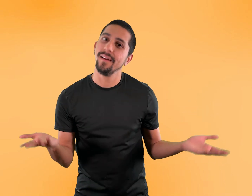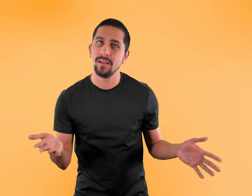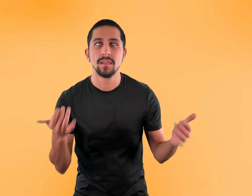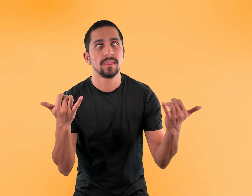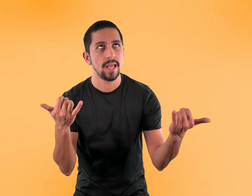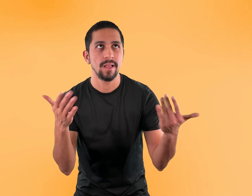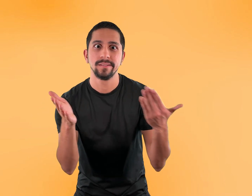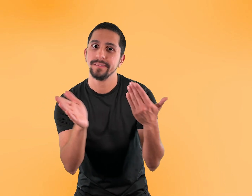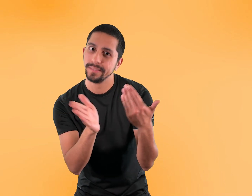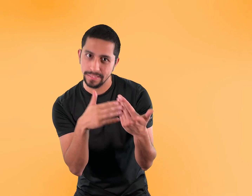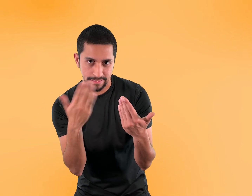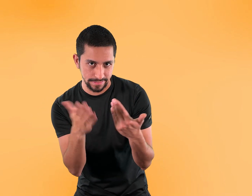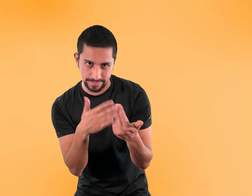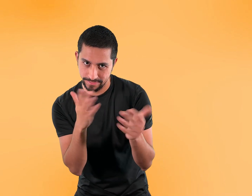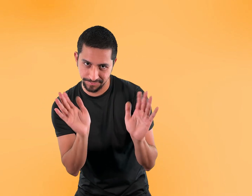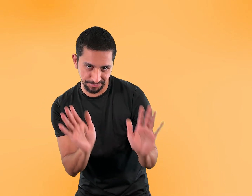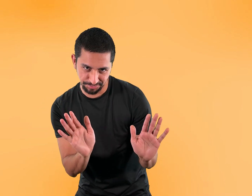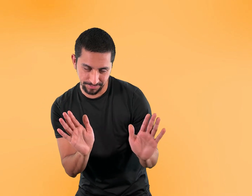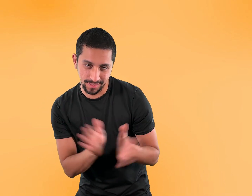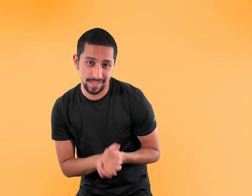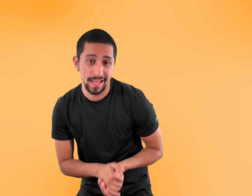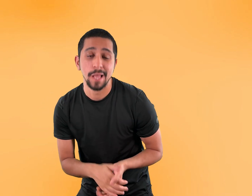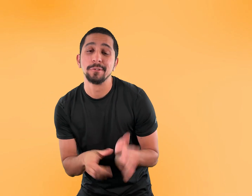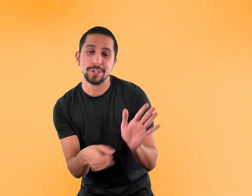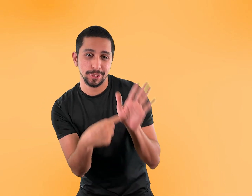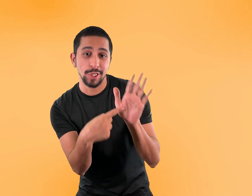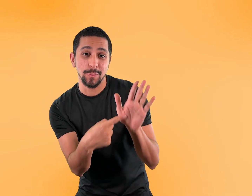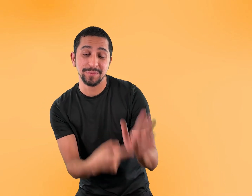Now this one is pretty self-explanatory. Let me show you.